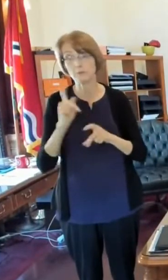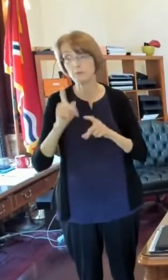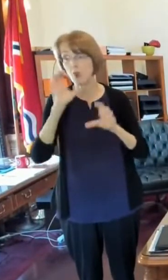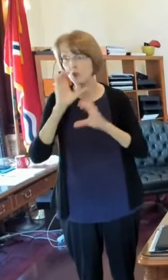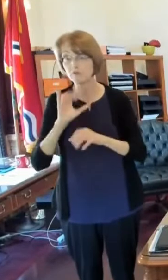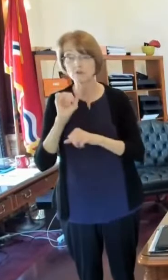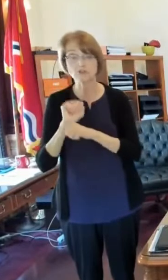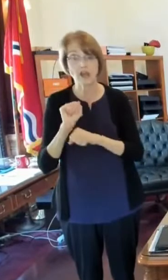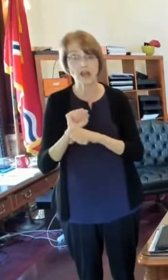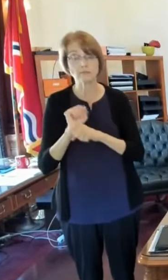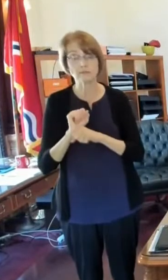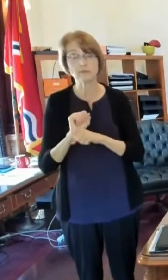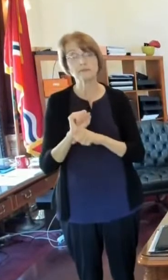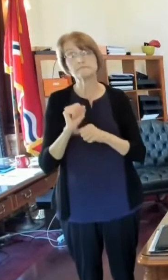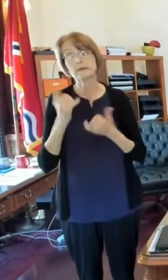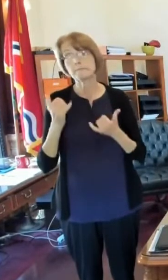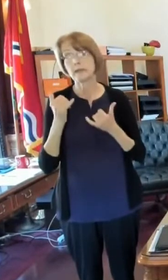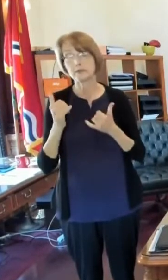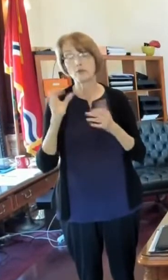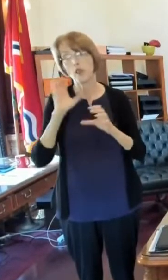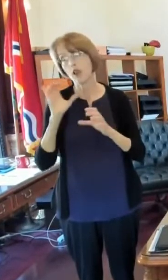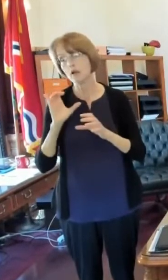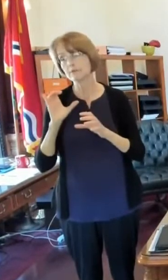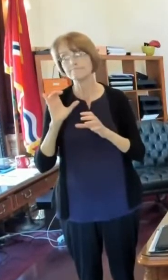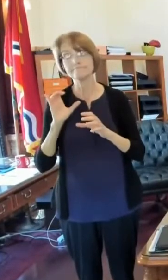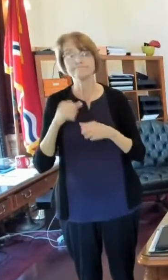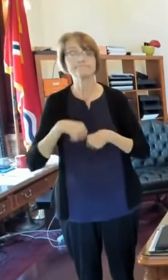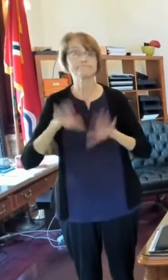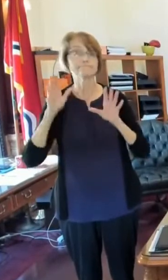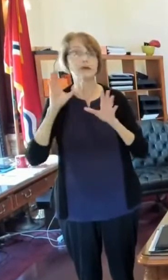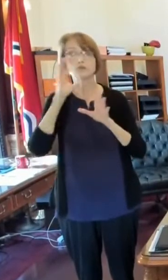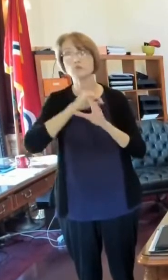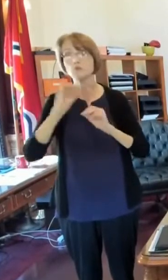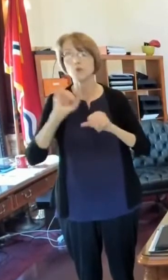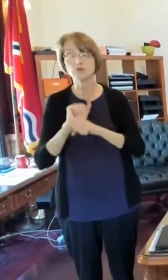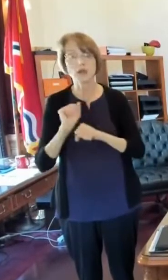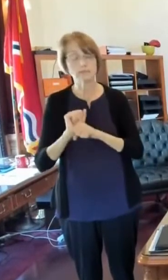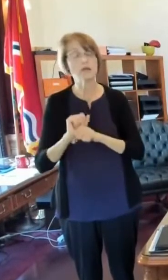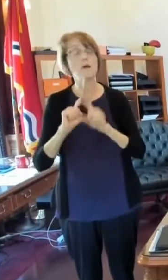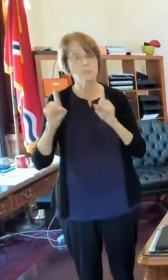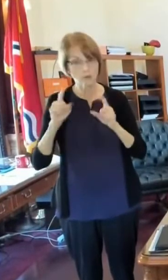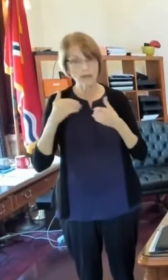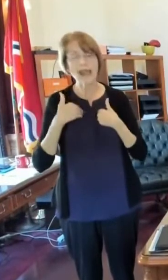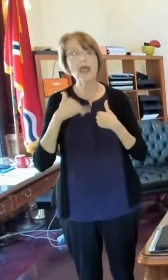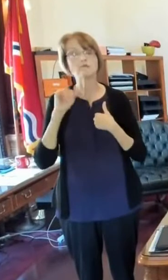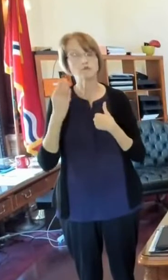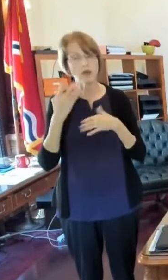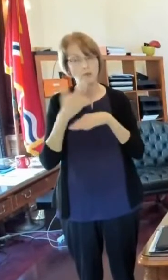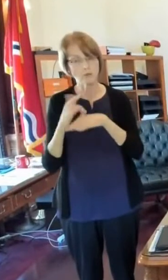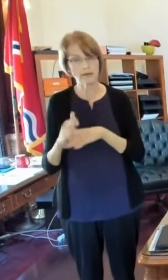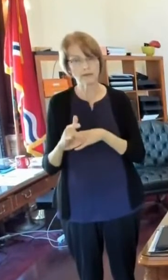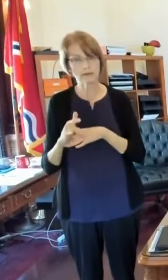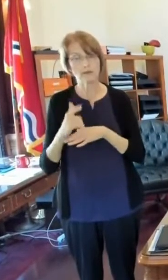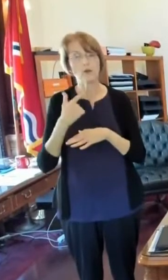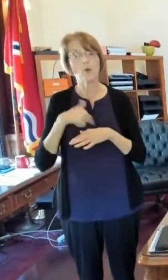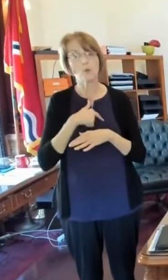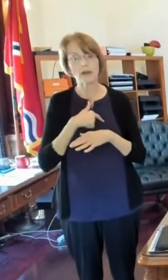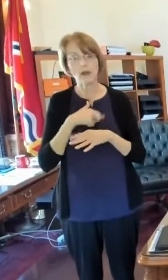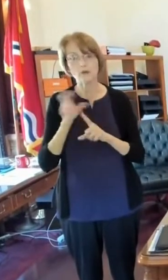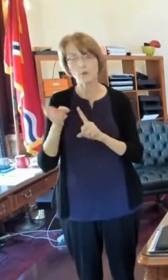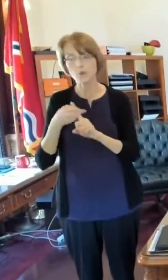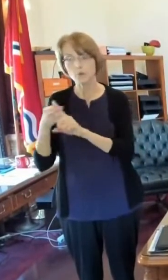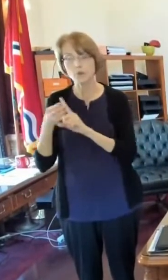and maybe you've assumed there aren't any jobs, but there are. So we are actively recruiting for people with